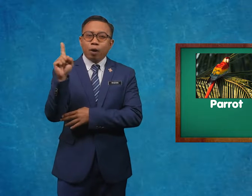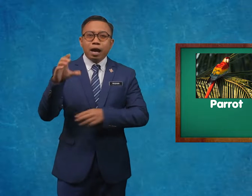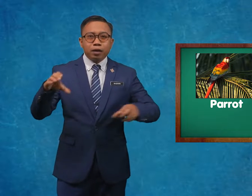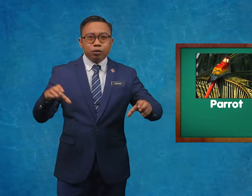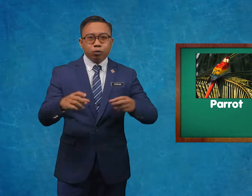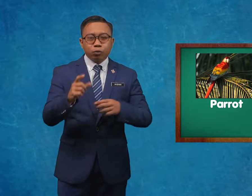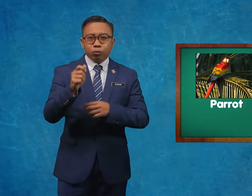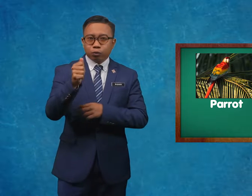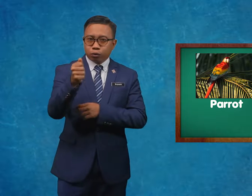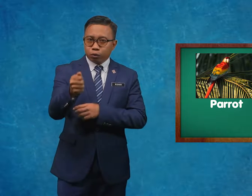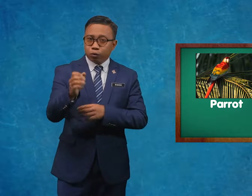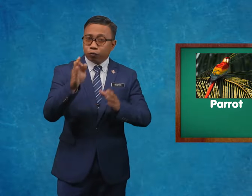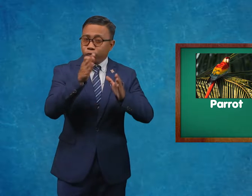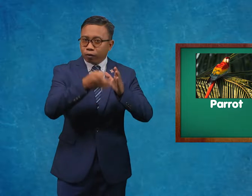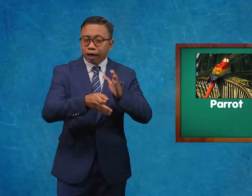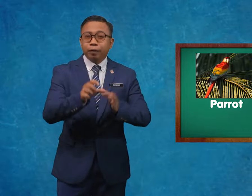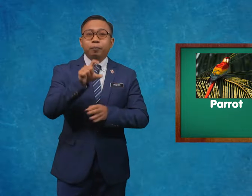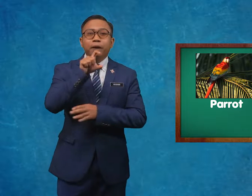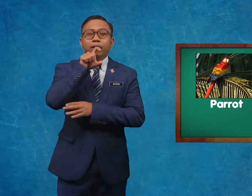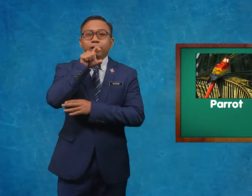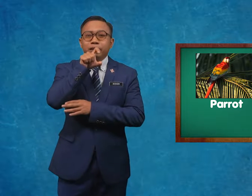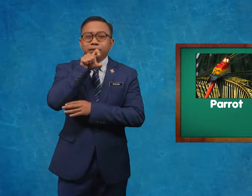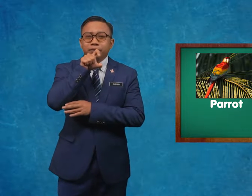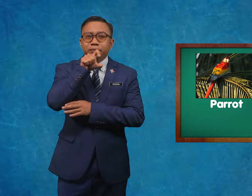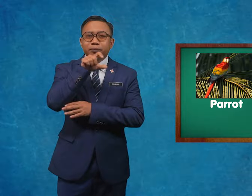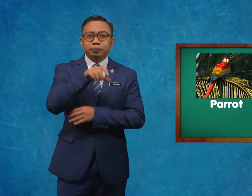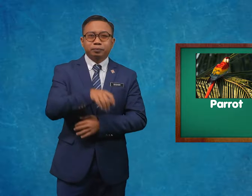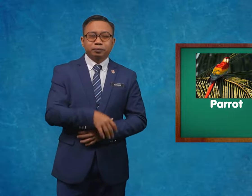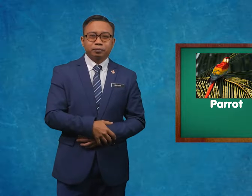Where do you find parrot?